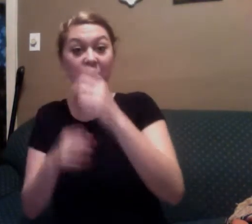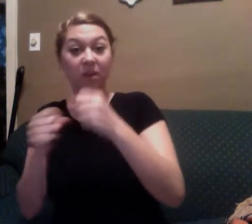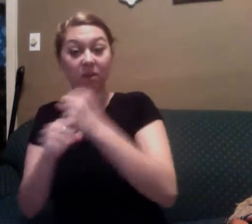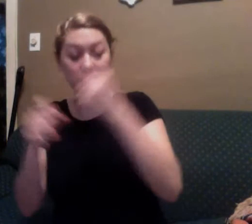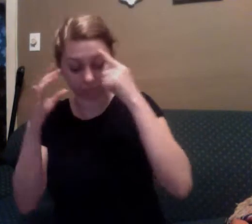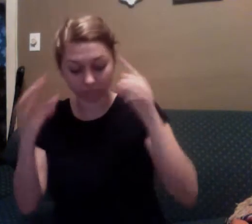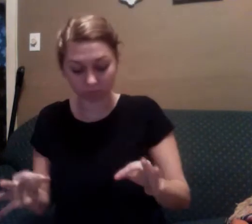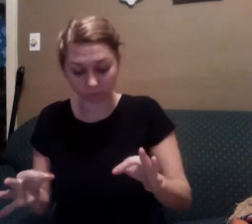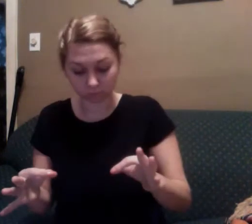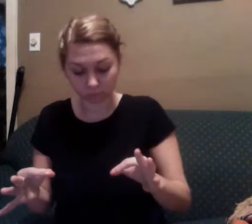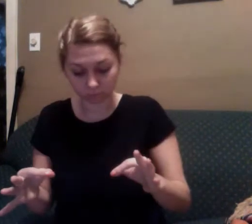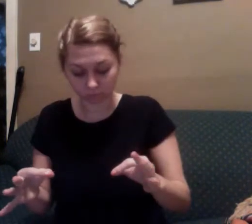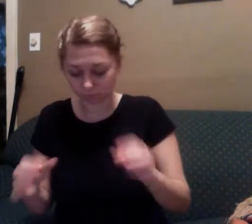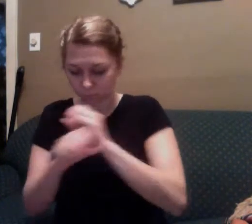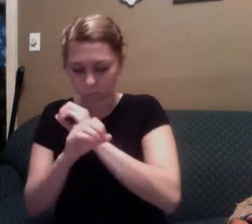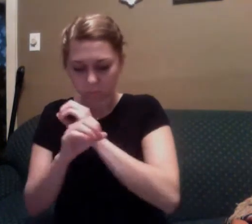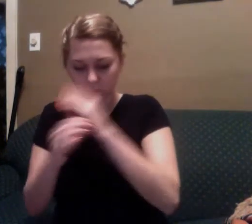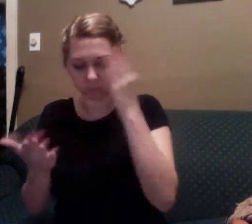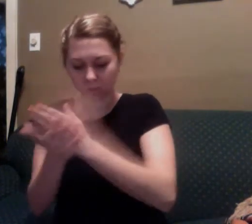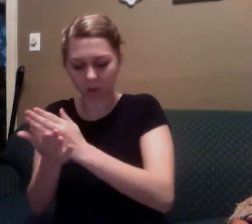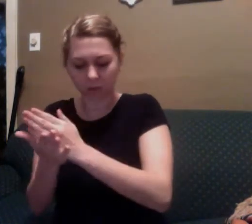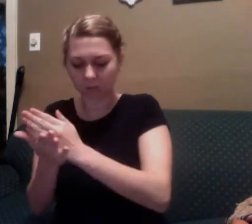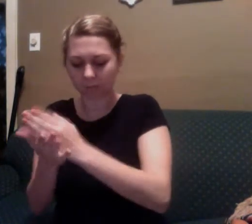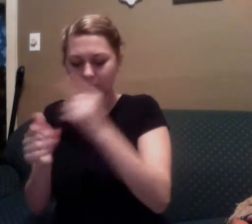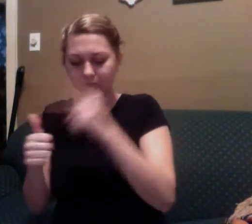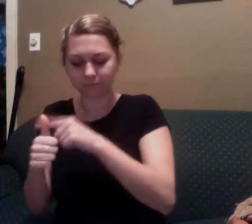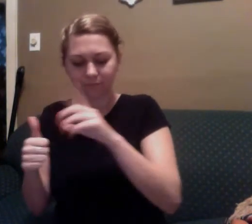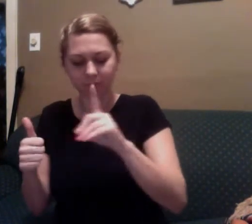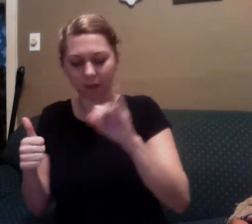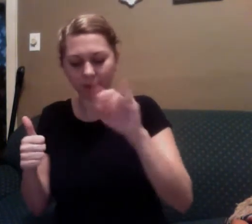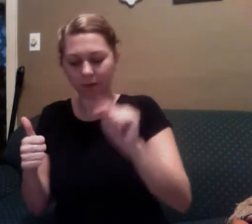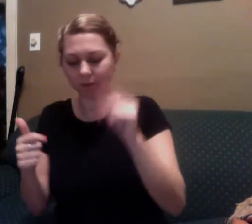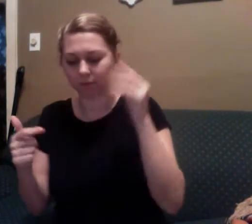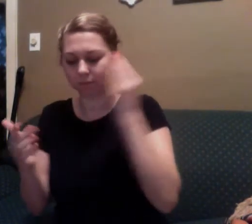dieting, stopped worrying about my weight, and learned to eat mindfully.